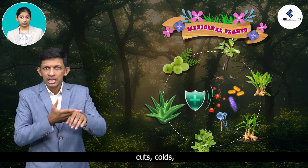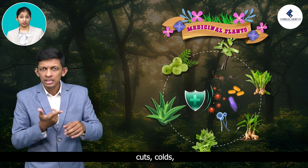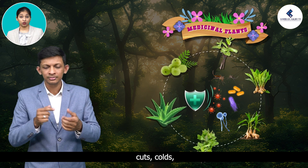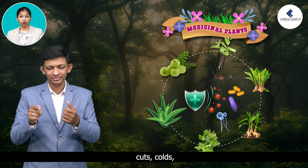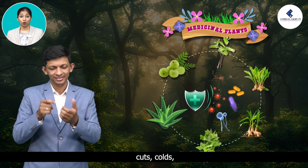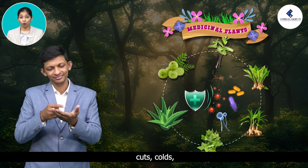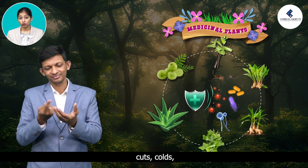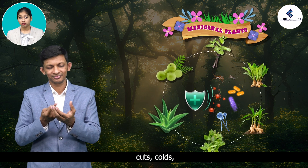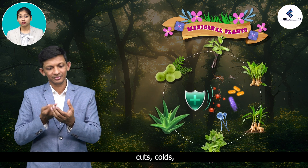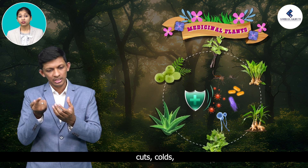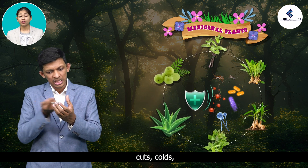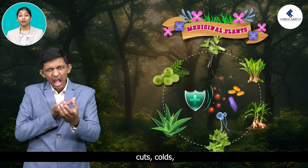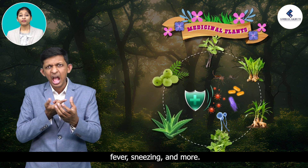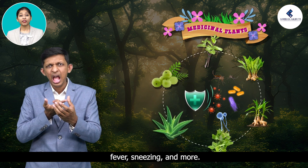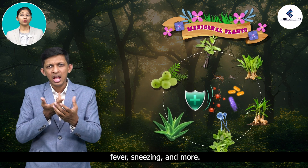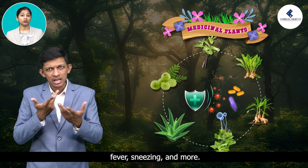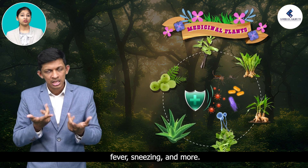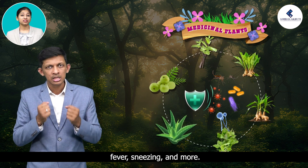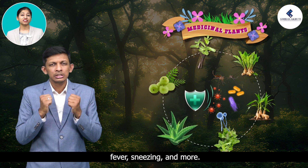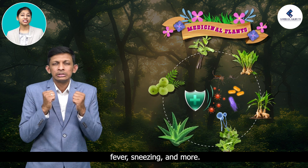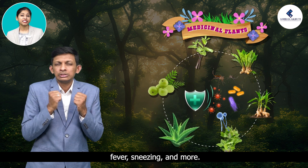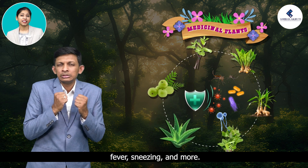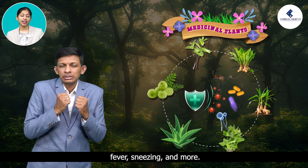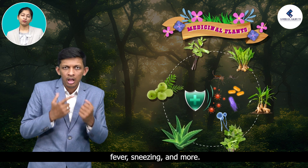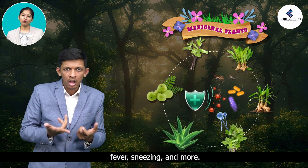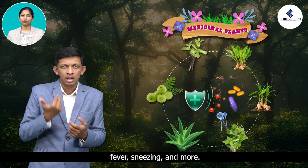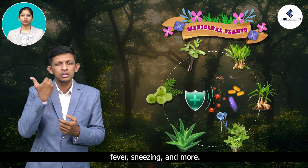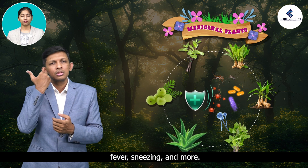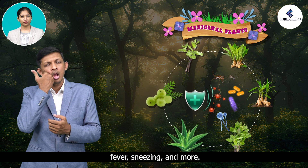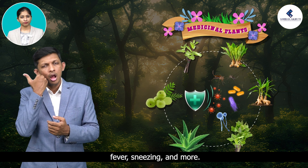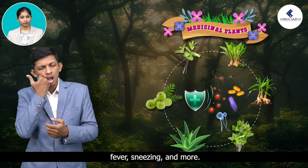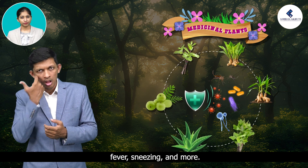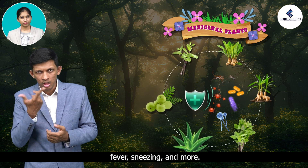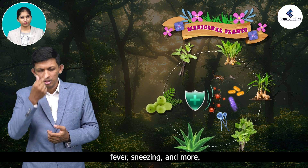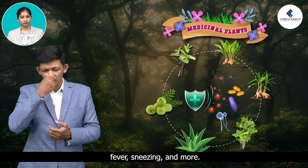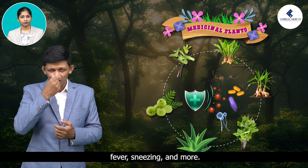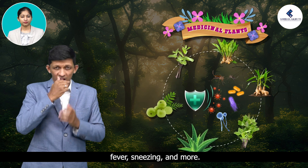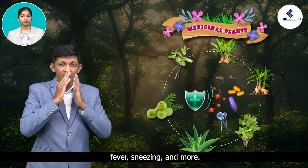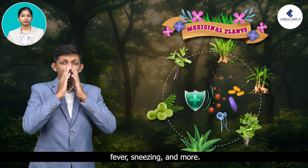cuts, colds, fever, sneezing, and more.